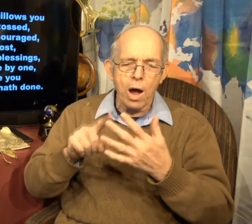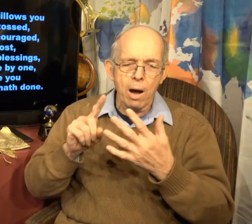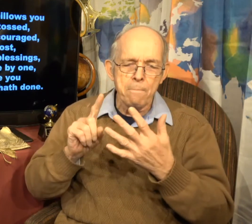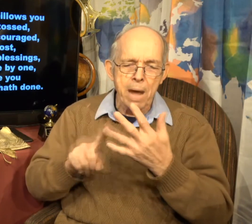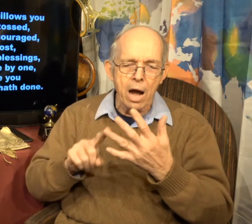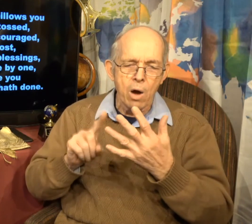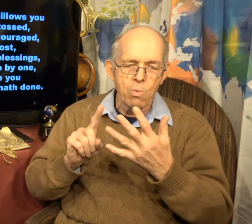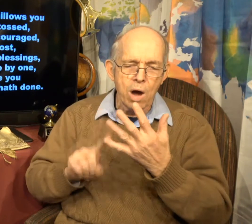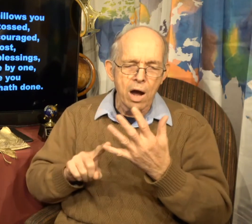one by